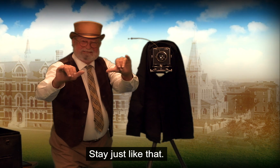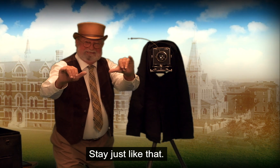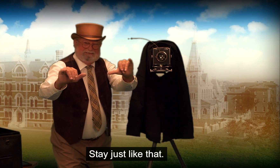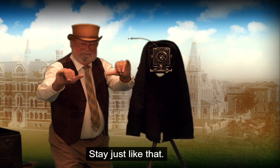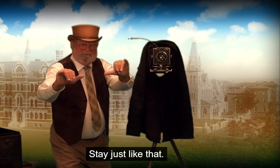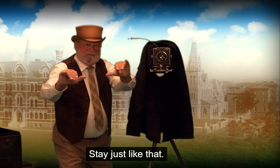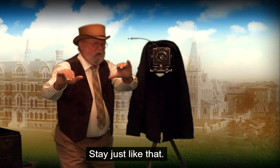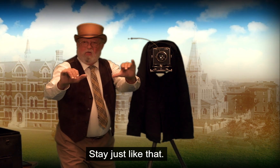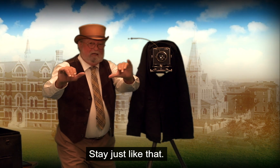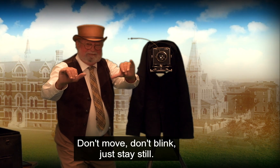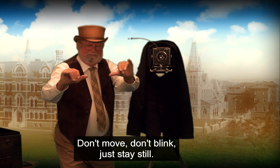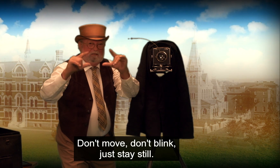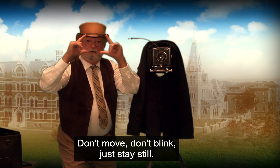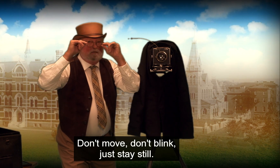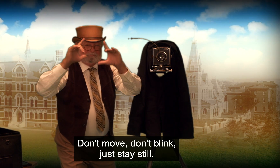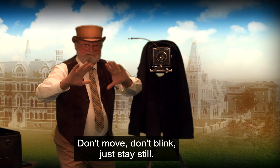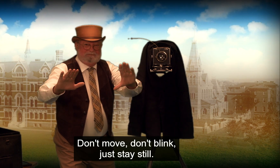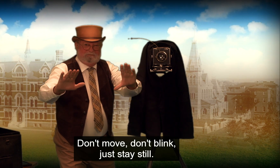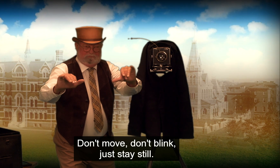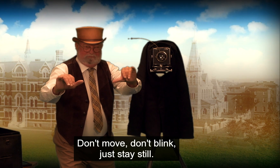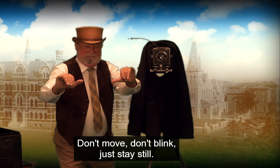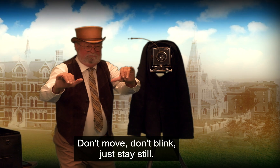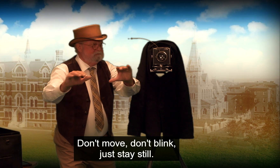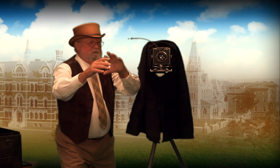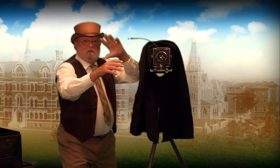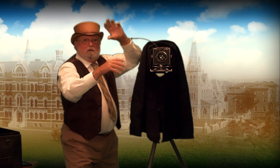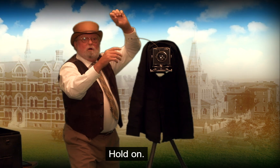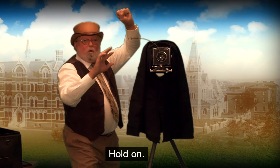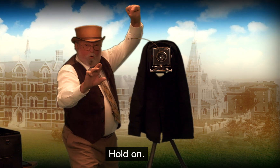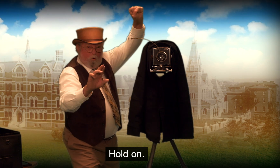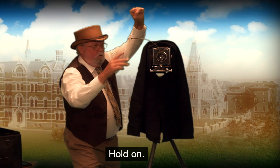Stay, just like that. Don't move, don't blink, just stay still. Hold on.